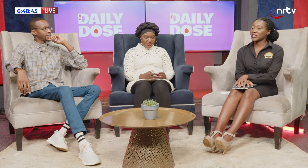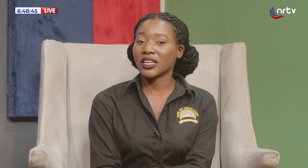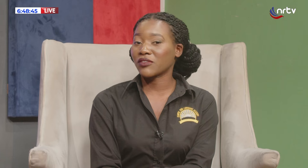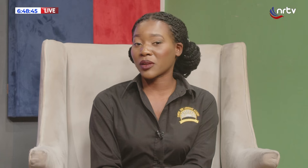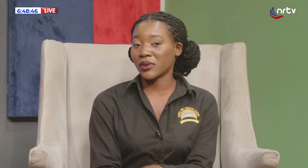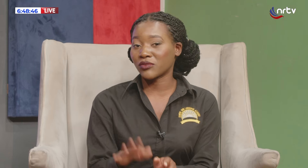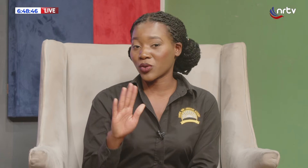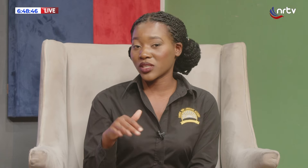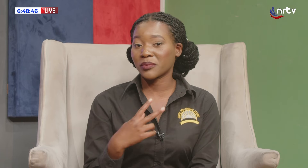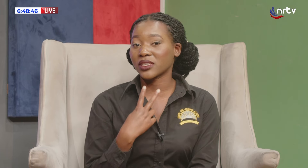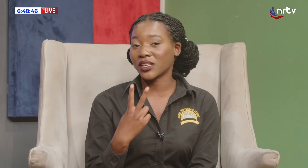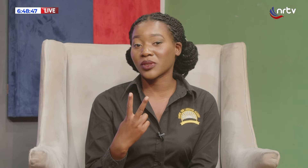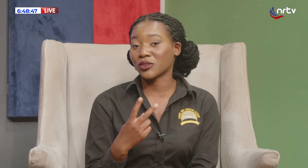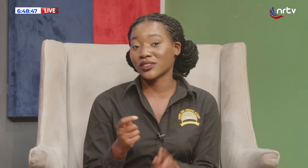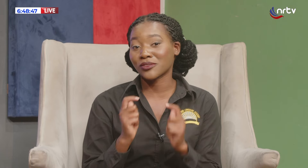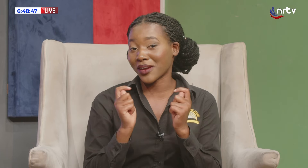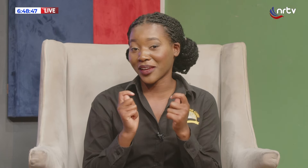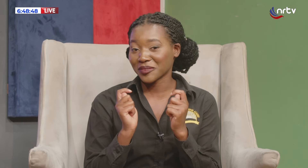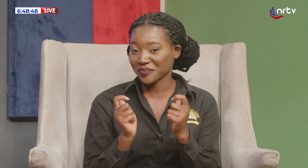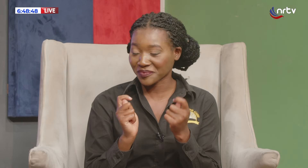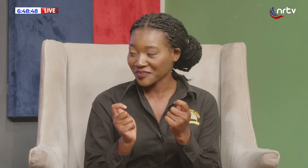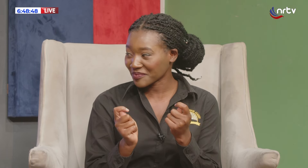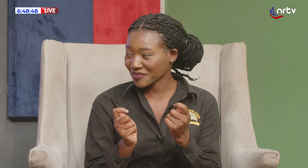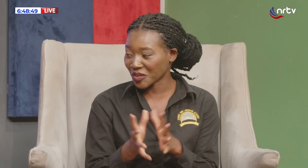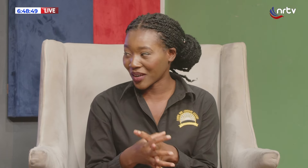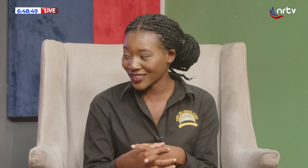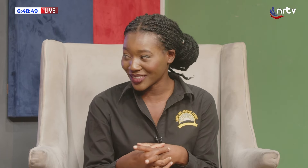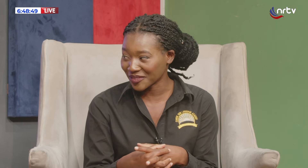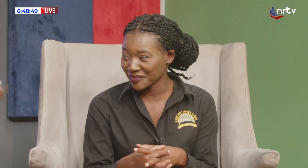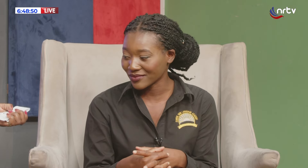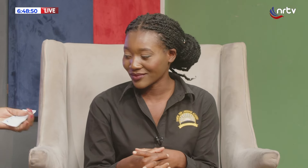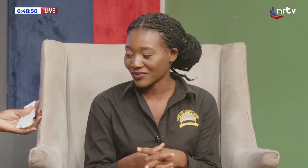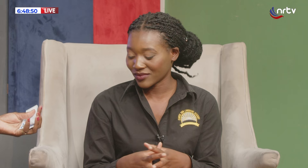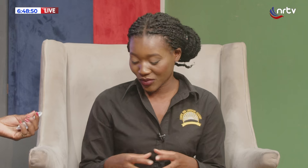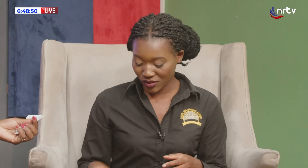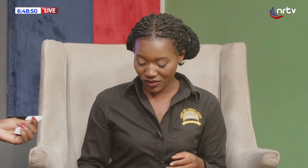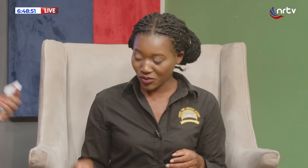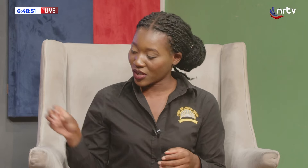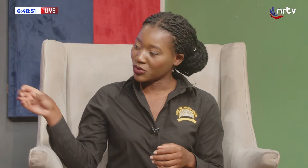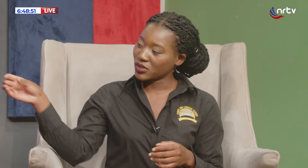I've got a bad voice, but anyways, I'll just try. Mm. Right? But I make. Oh, it was a mic.